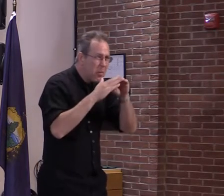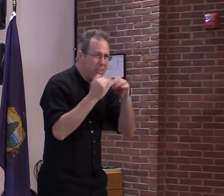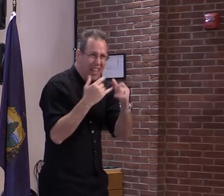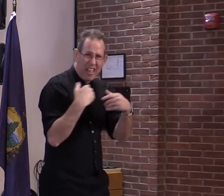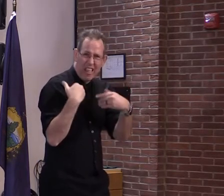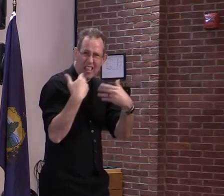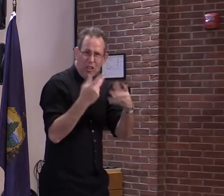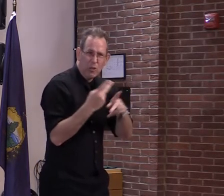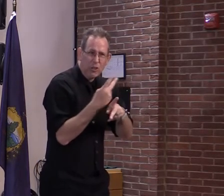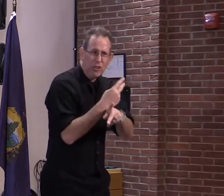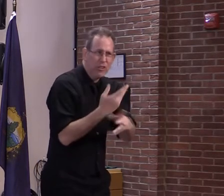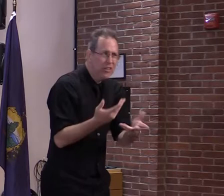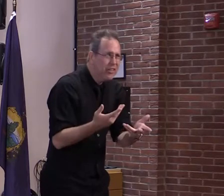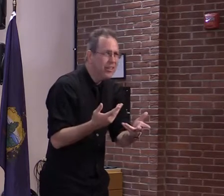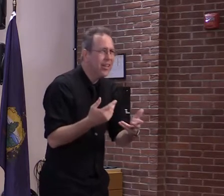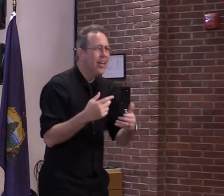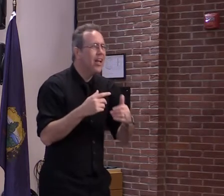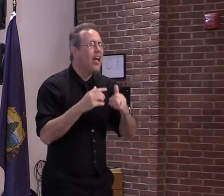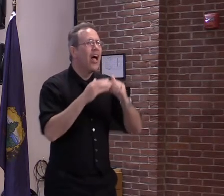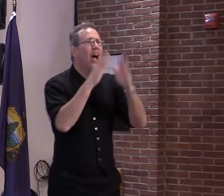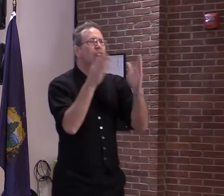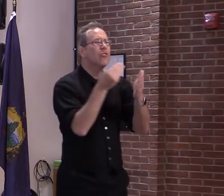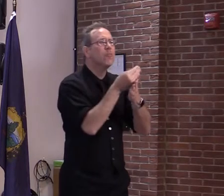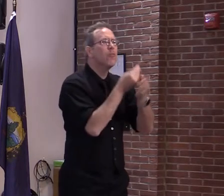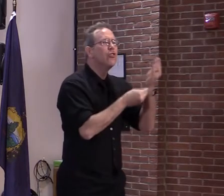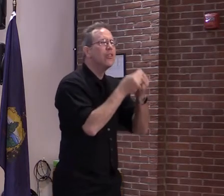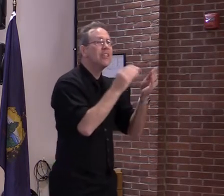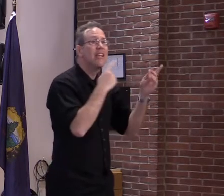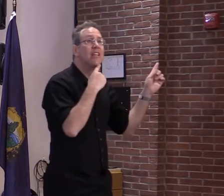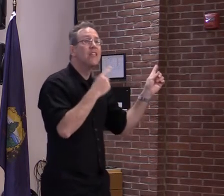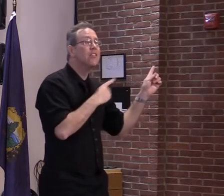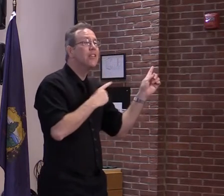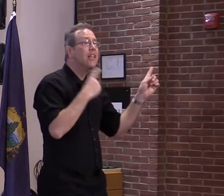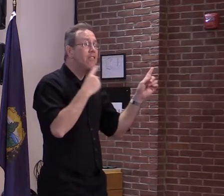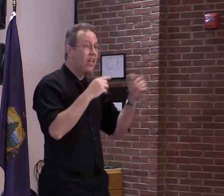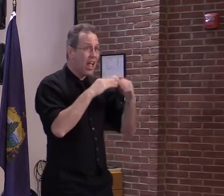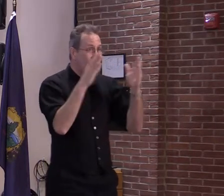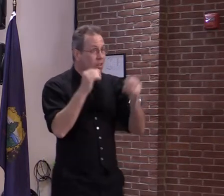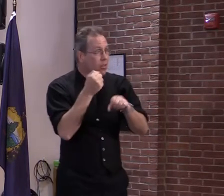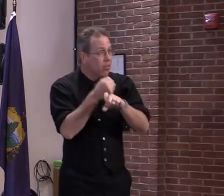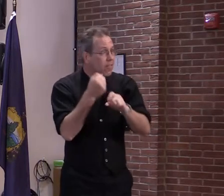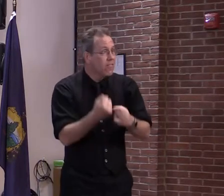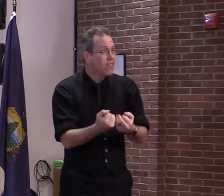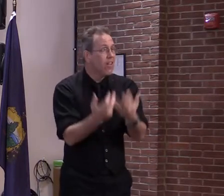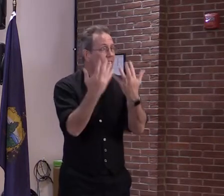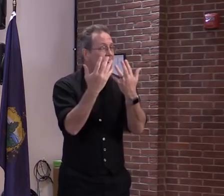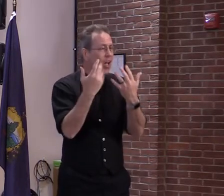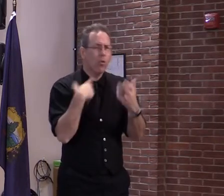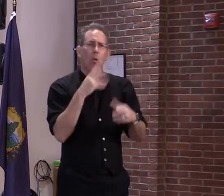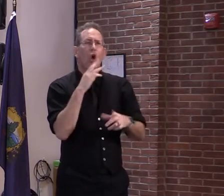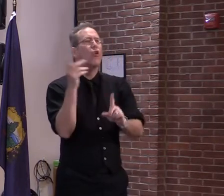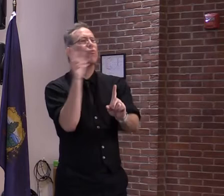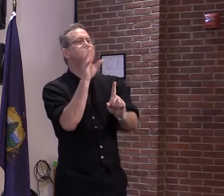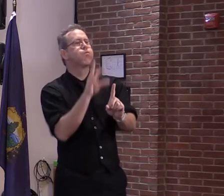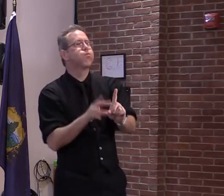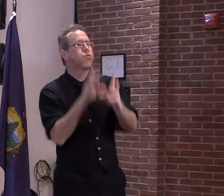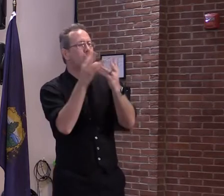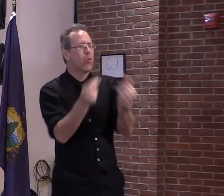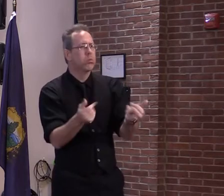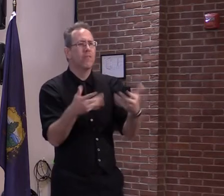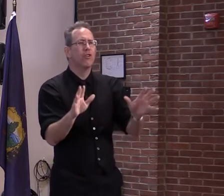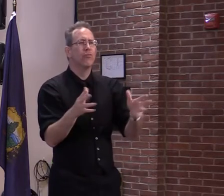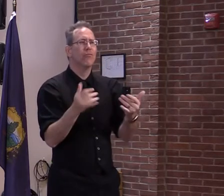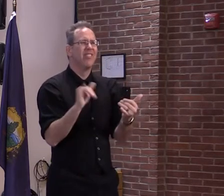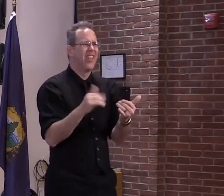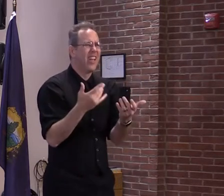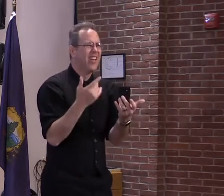the House Budget Writing Committee chair put it is that if your house is on fire, you need to put your house, you put the fire out before you get started.